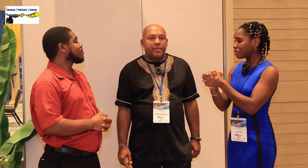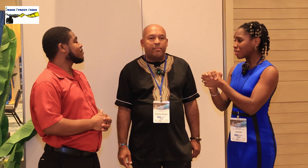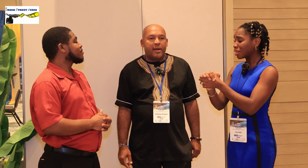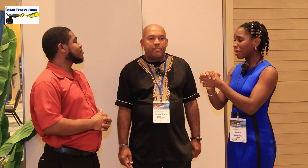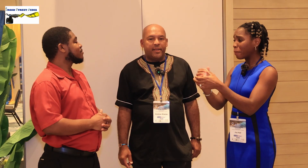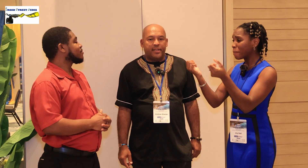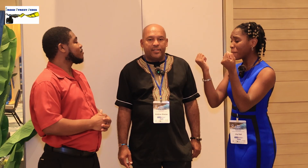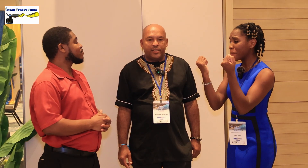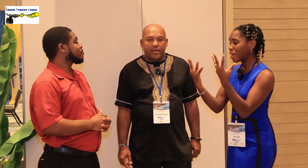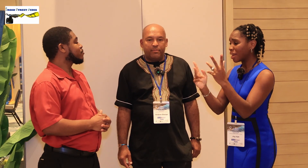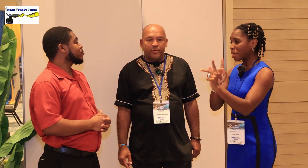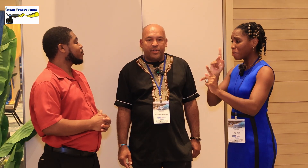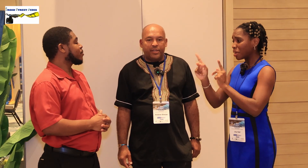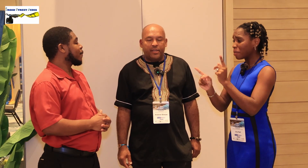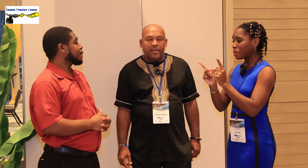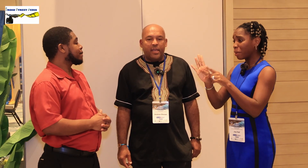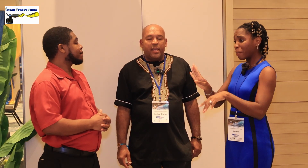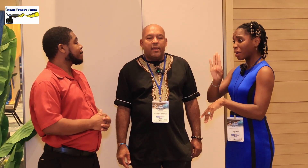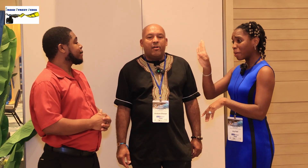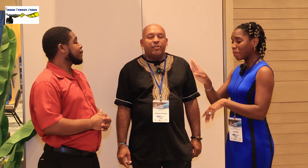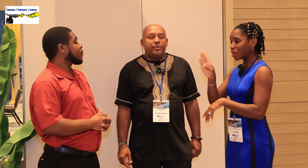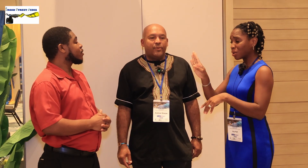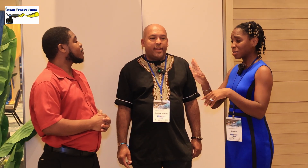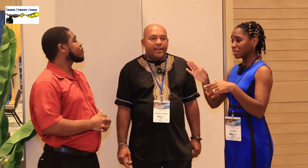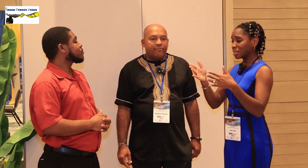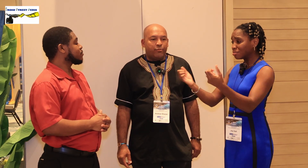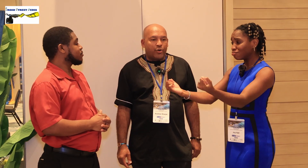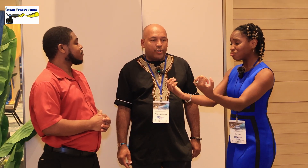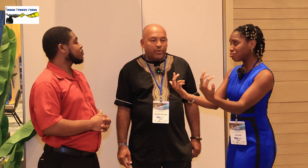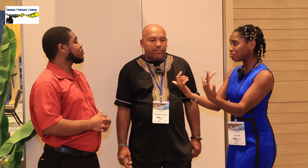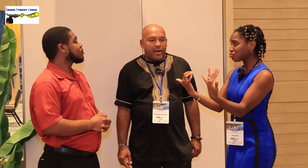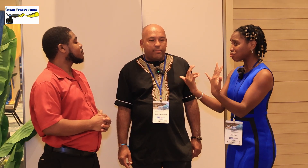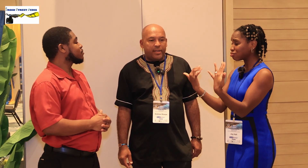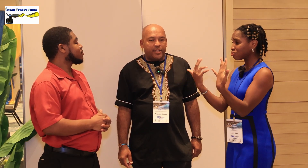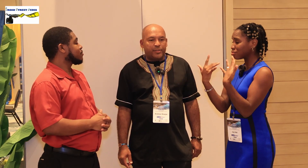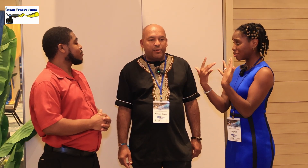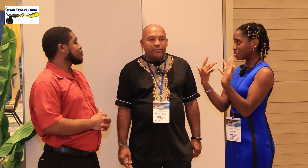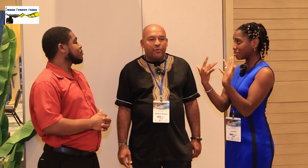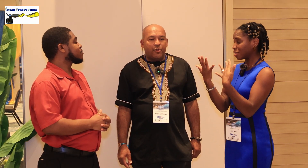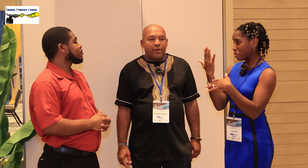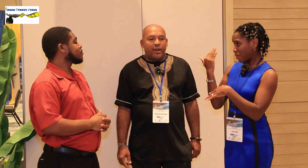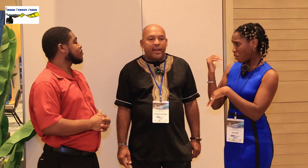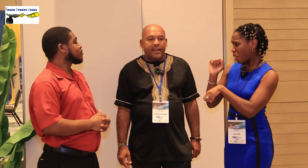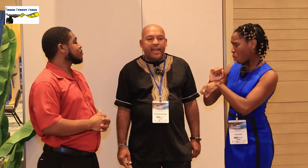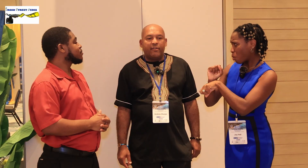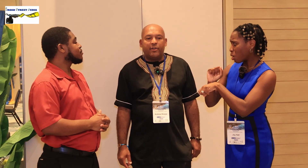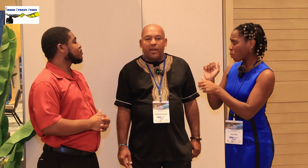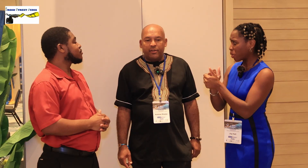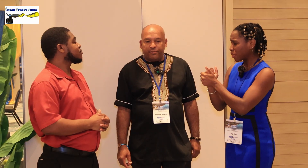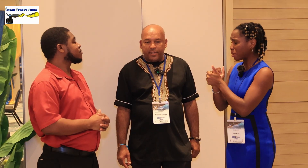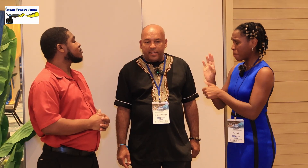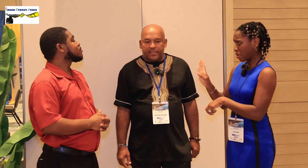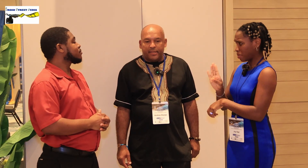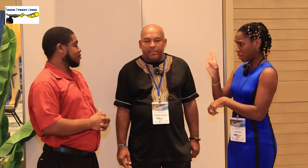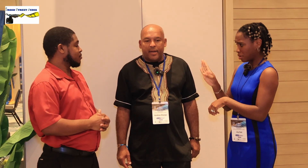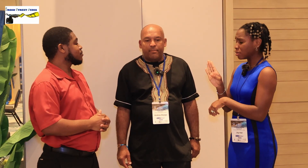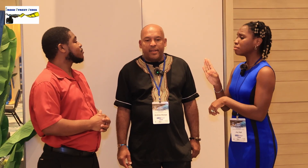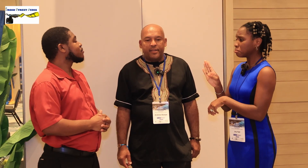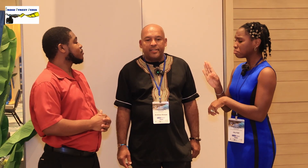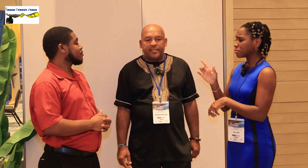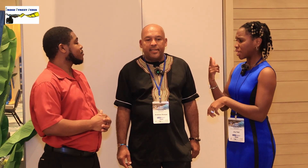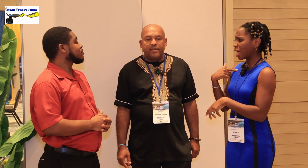turnout from the Barbados community. Although I have worked with Barbados before and I have confidence